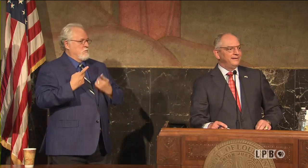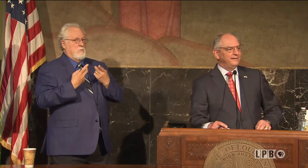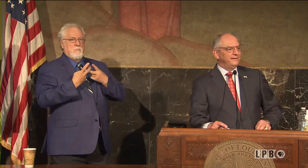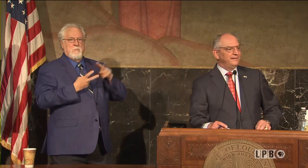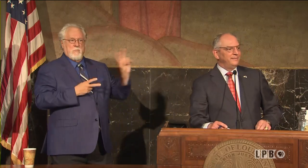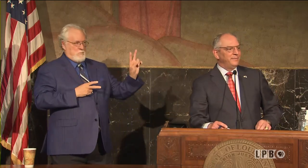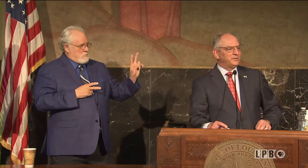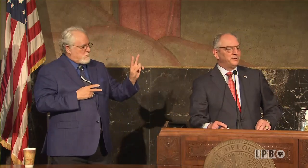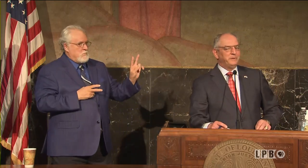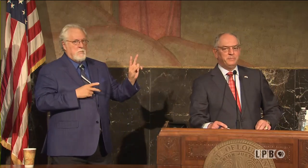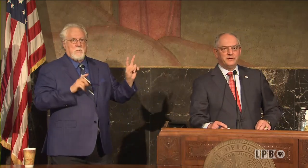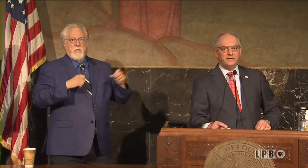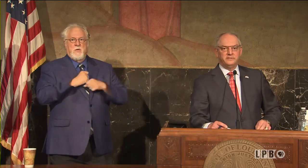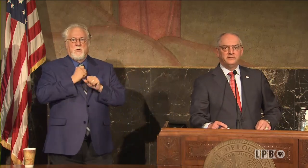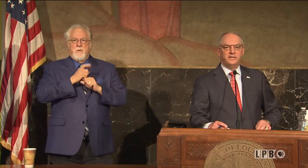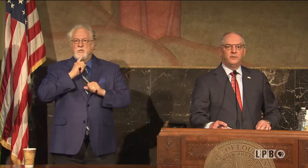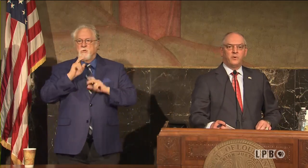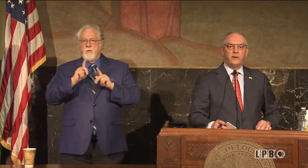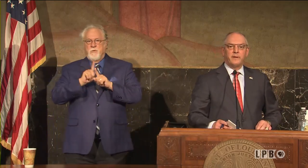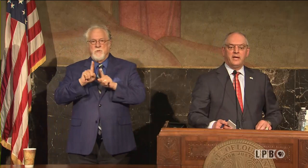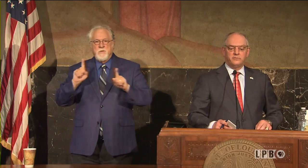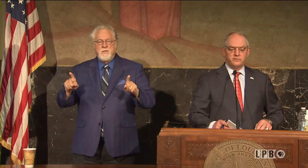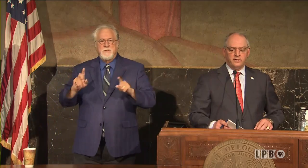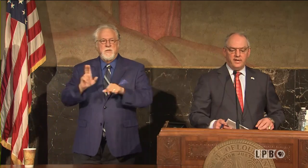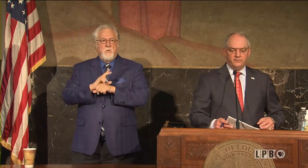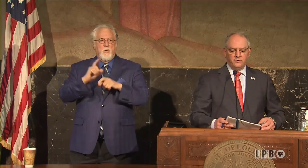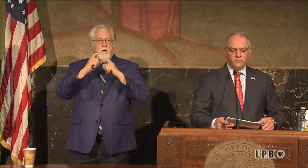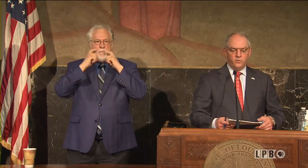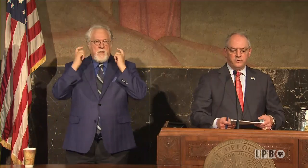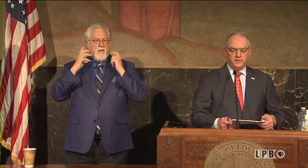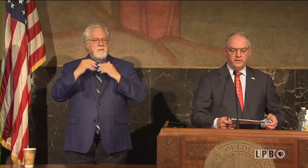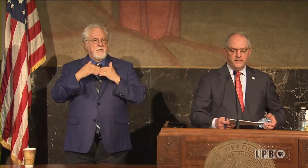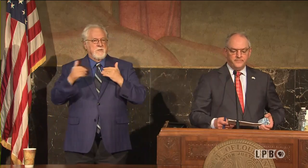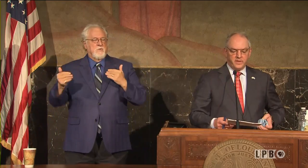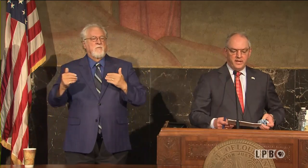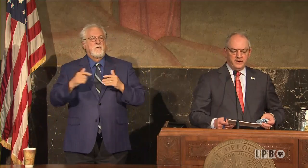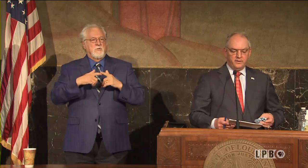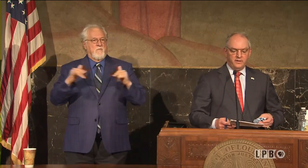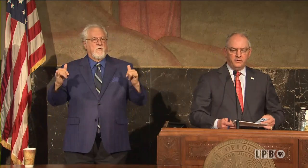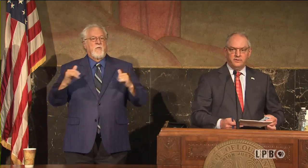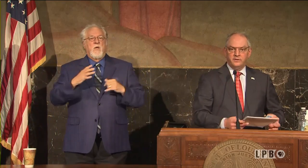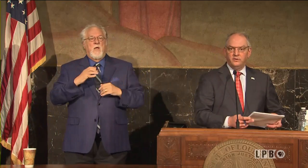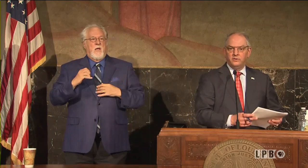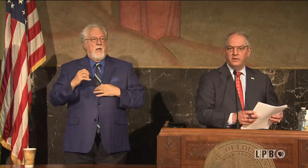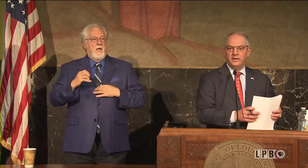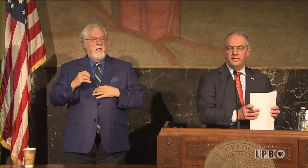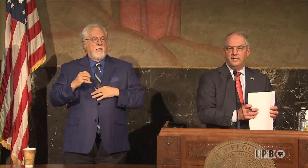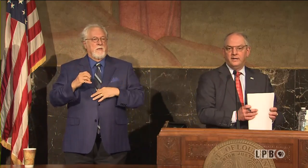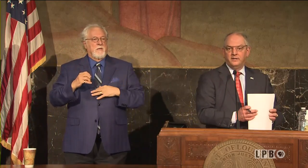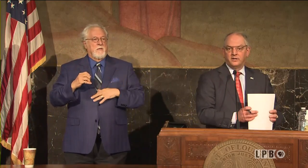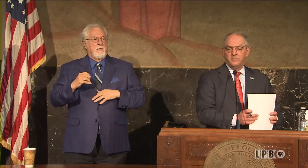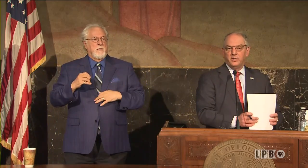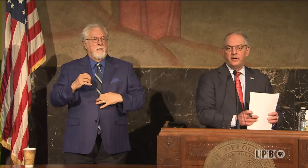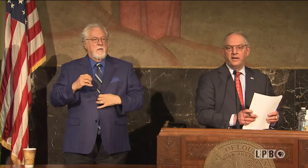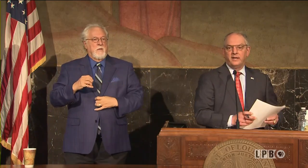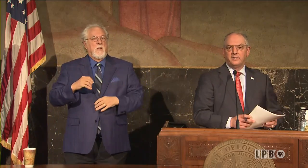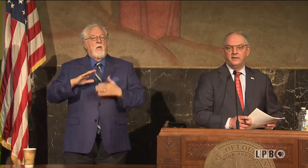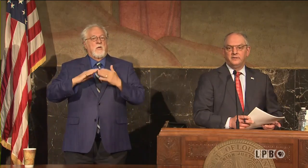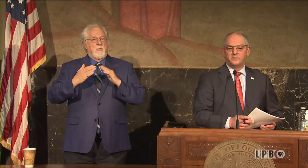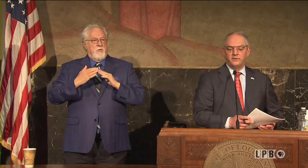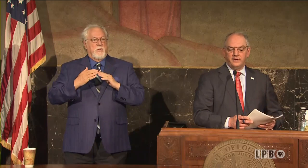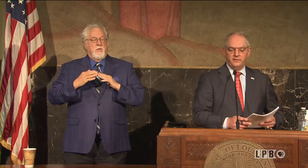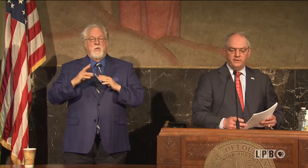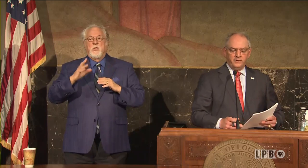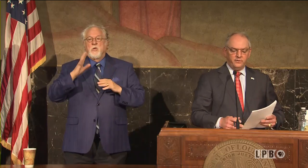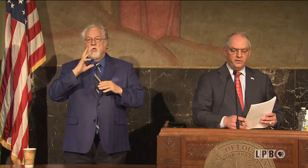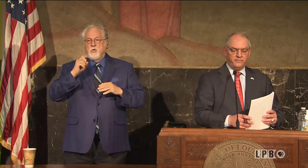need to make sure people are distancing and wearing masks and so forth, and it'll do the community a lot of good,